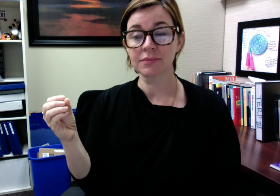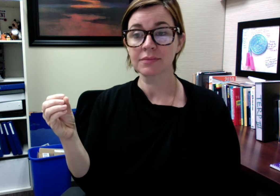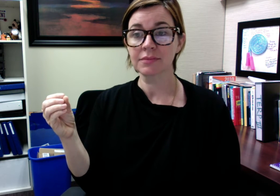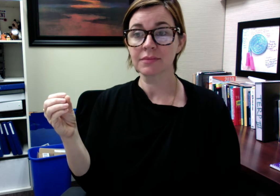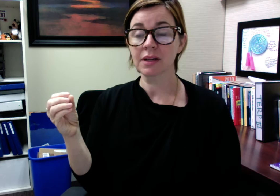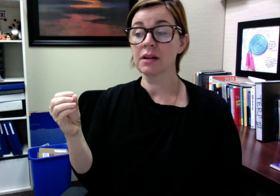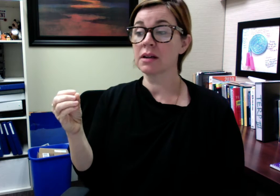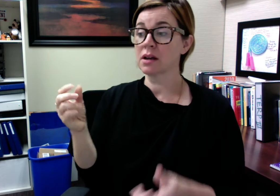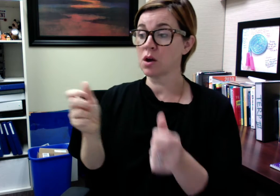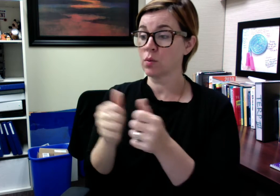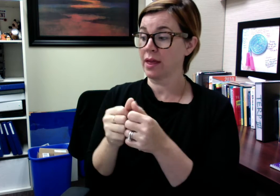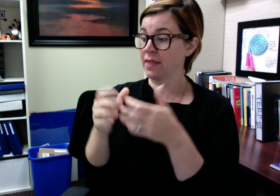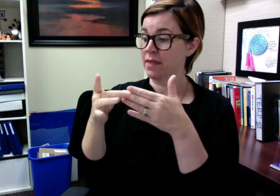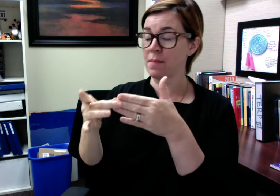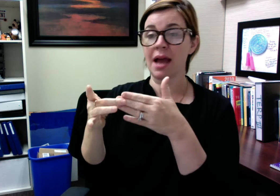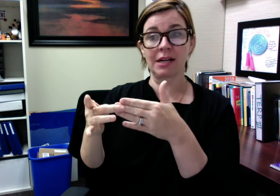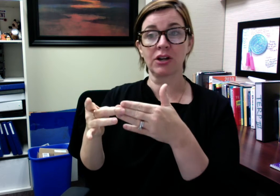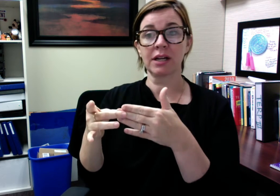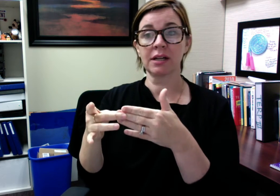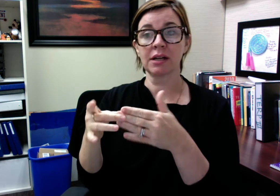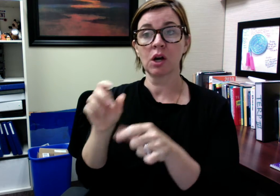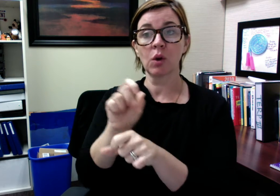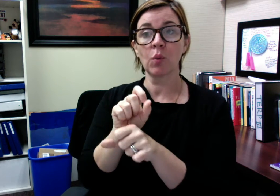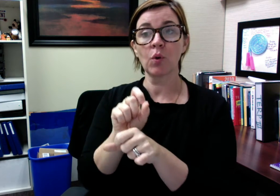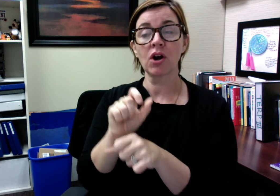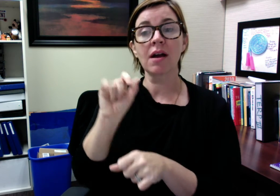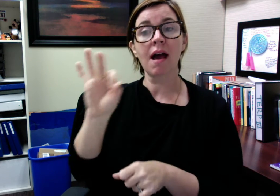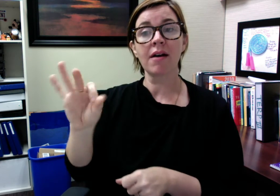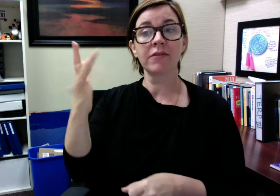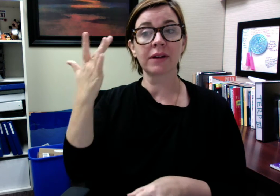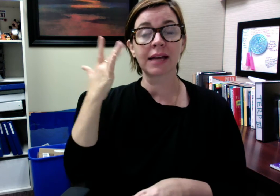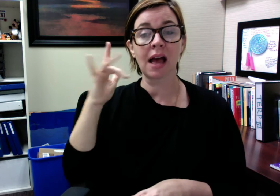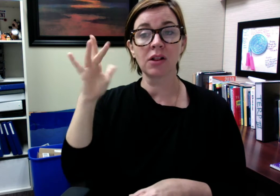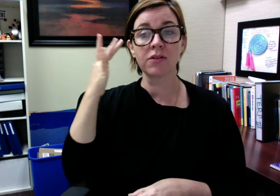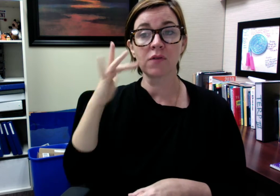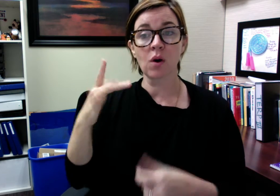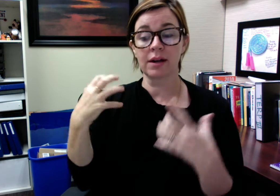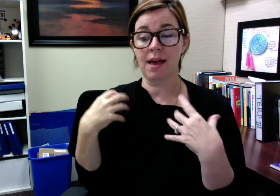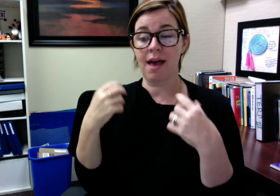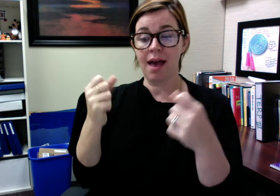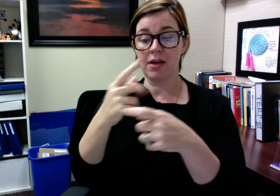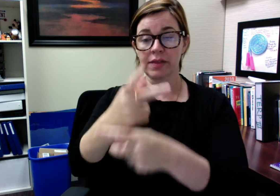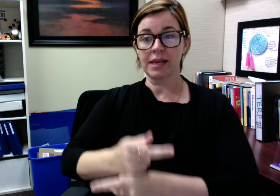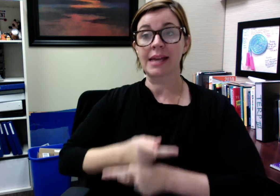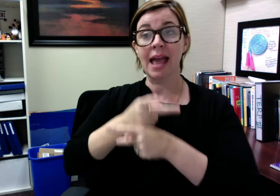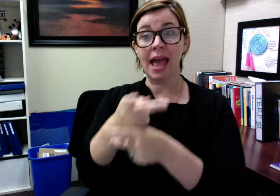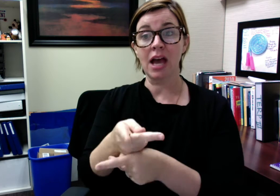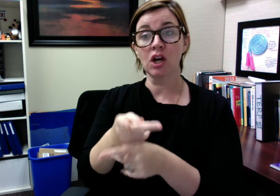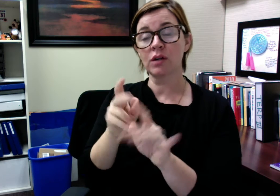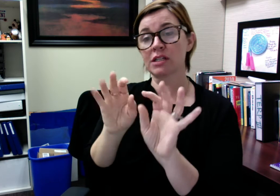with the pioneering work of the California Healthcare Interpreting Association,